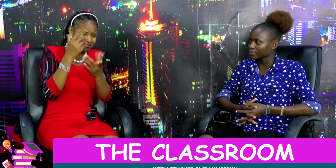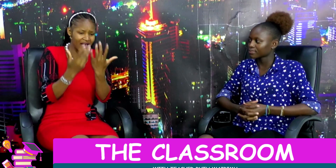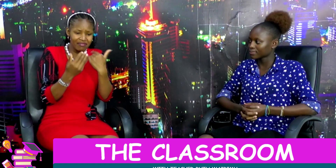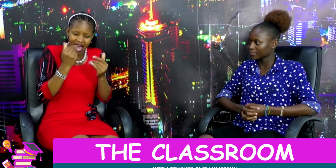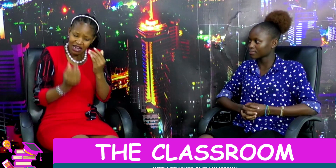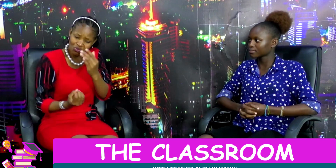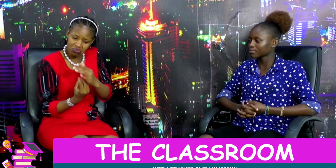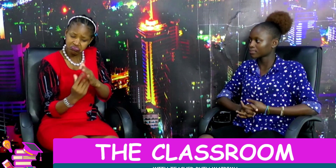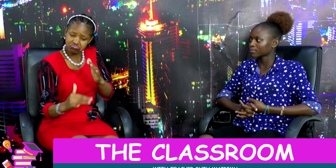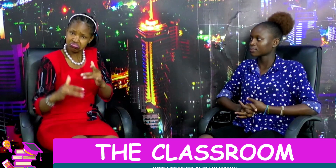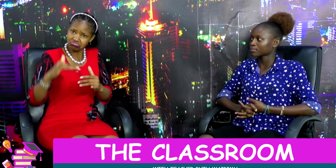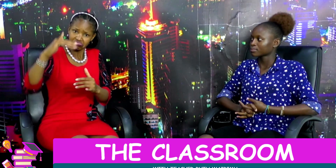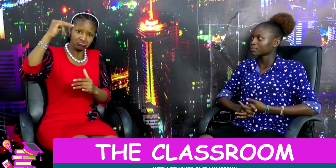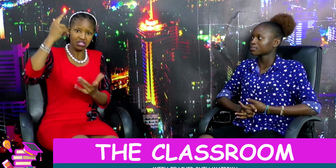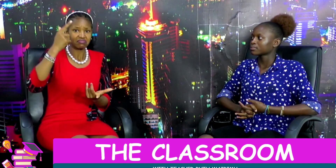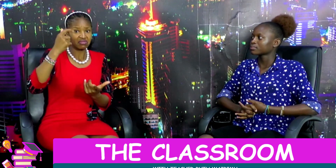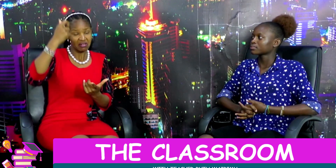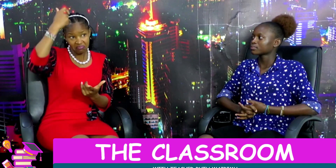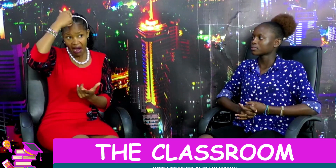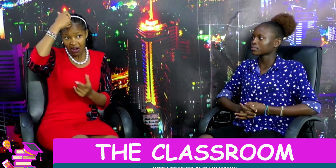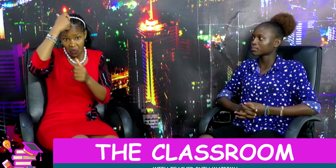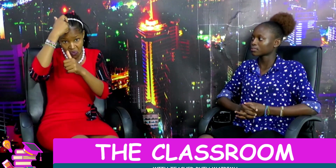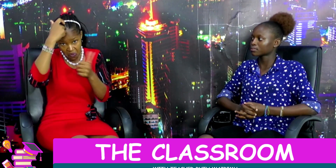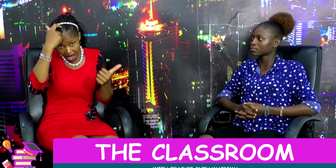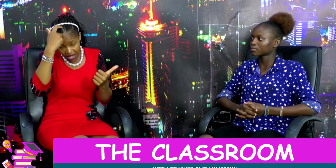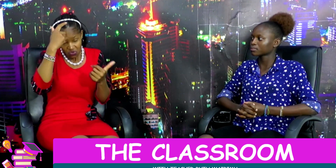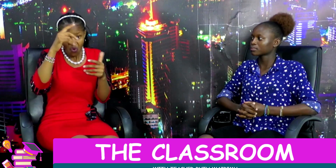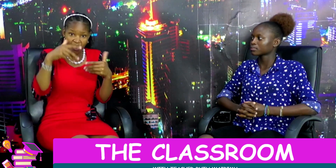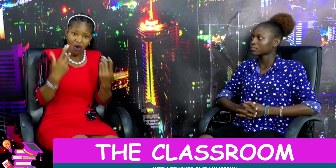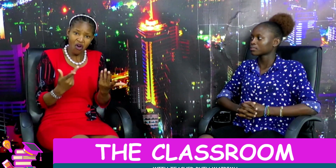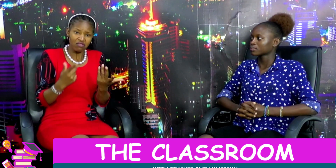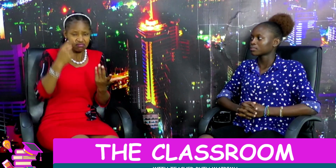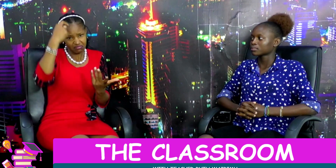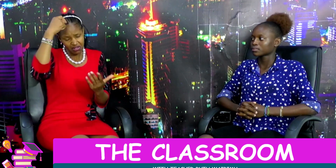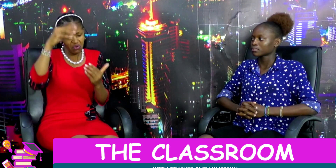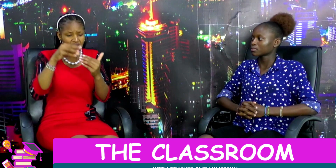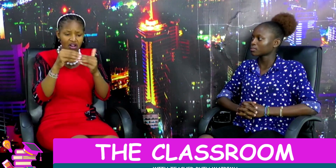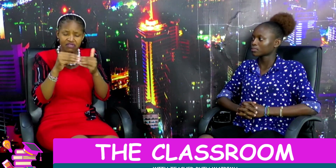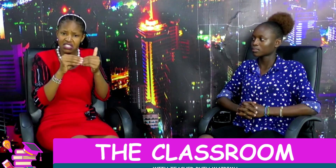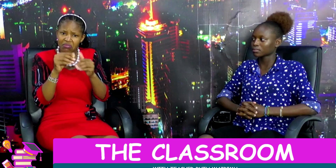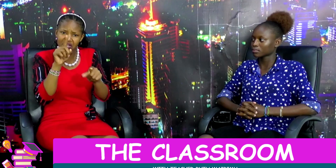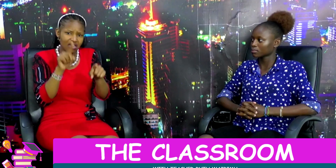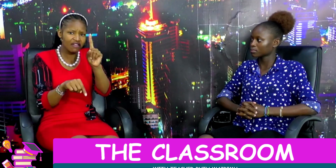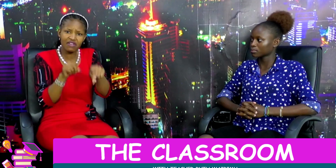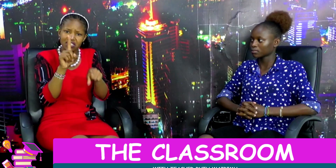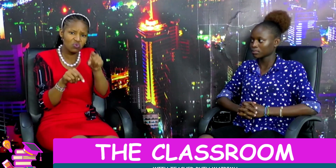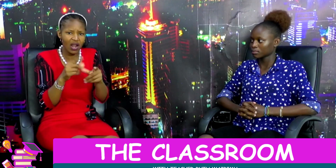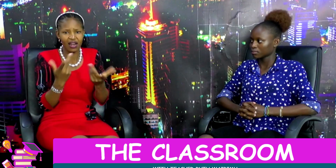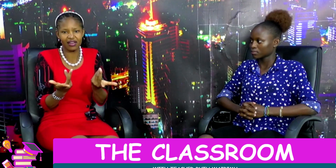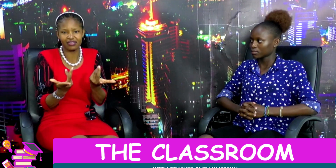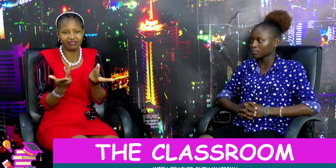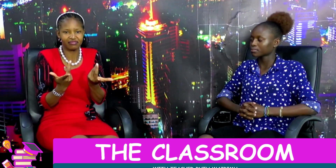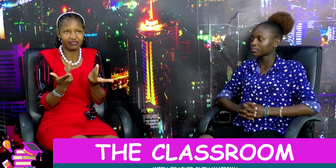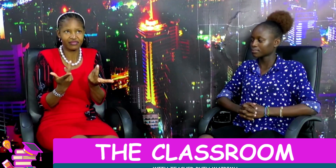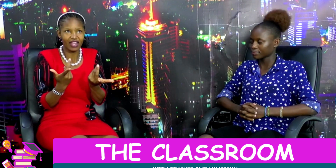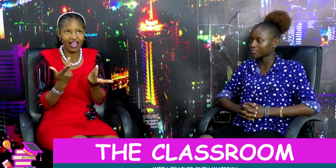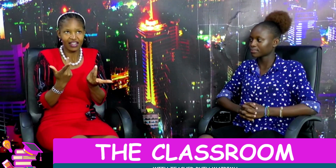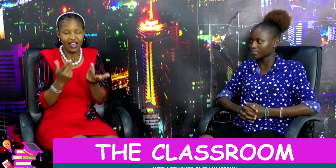to learn, how she advocated for herself until she grew up. We want to know if she was comfortable, if the school